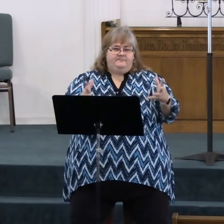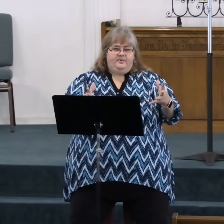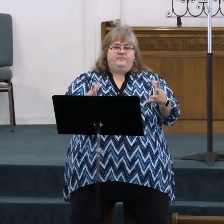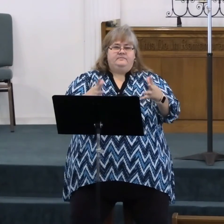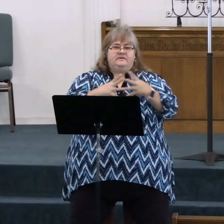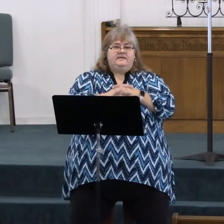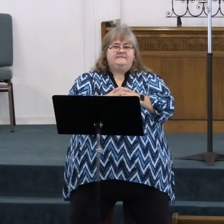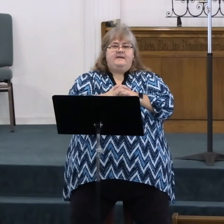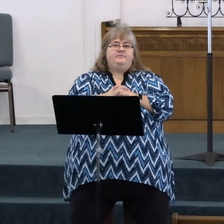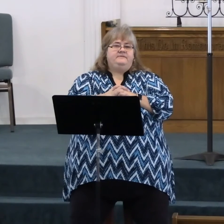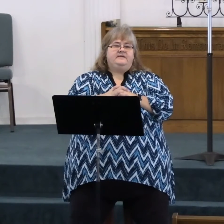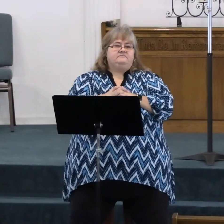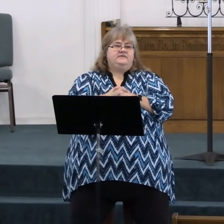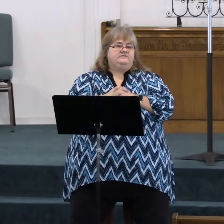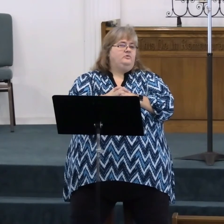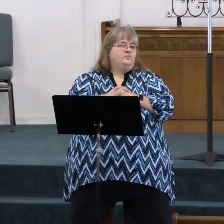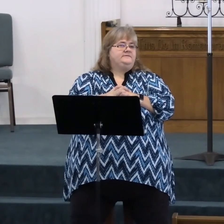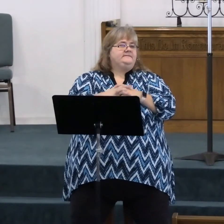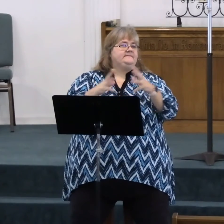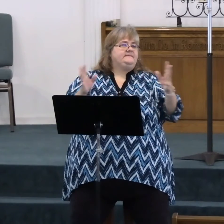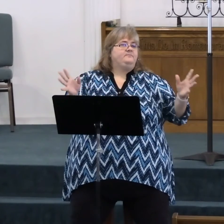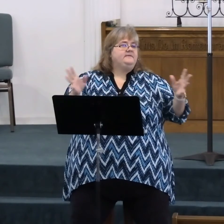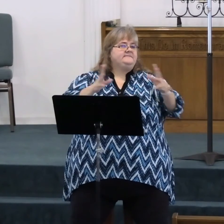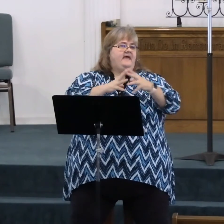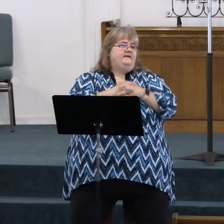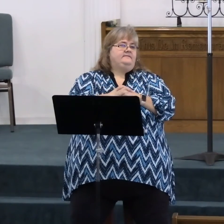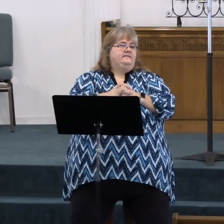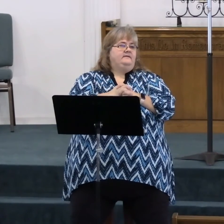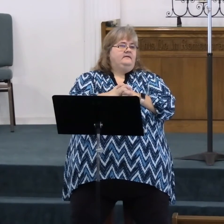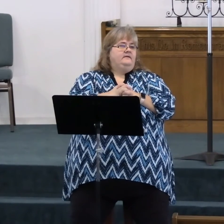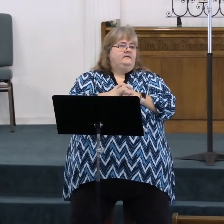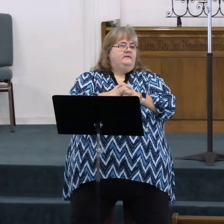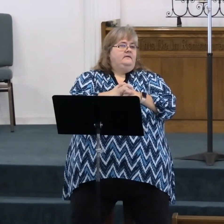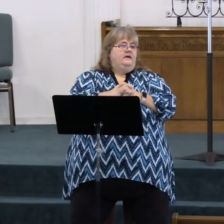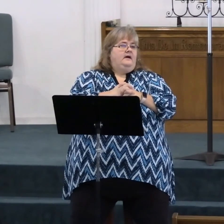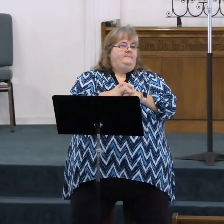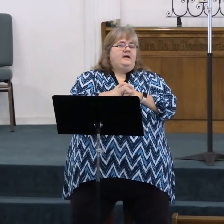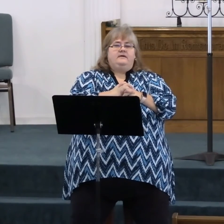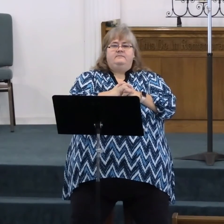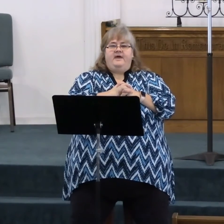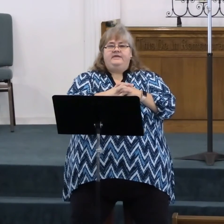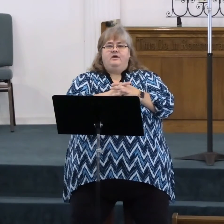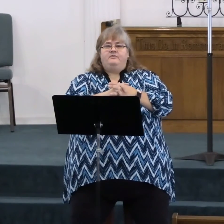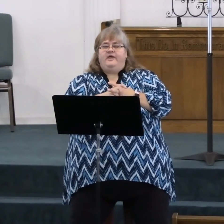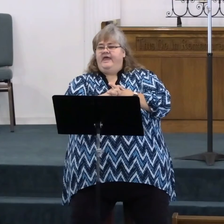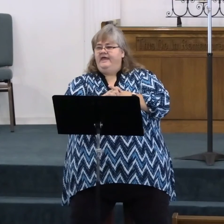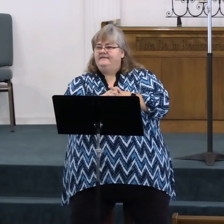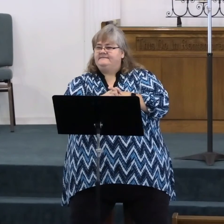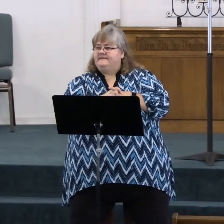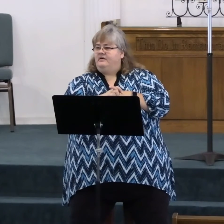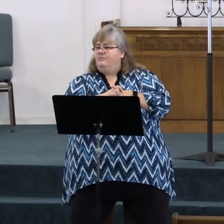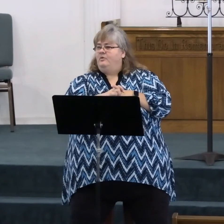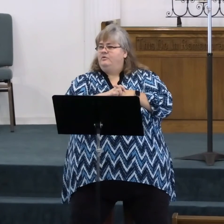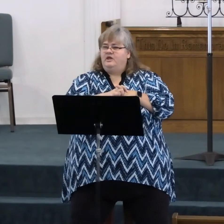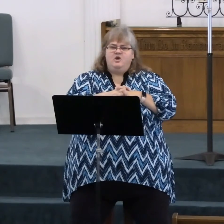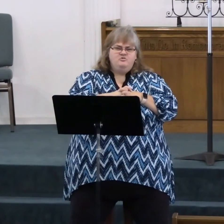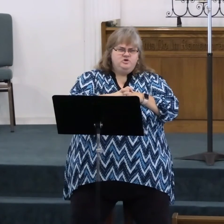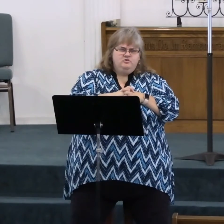simple because I believe that the Lord was just as simple as that. I'm not going to bang you over the head and say, come on, I know you, you're